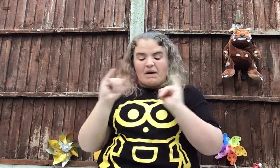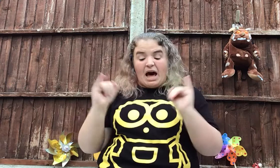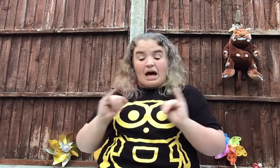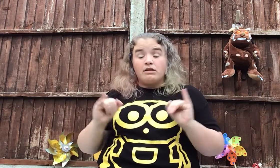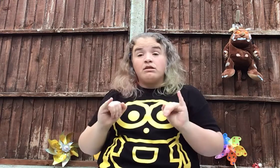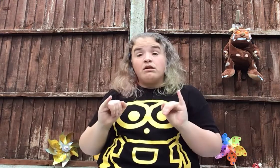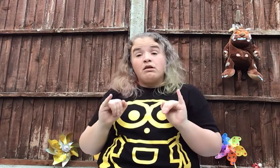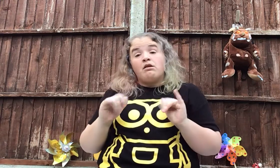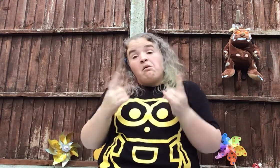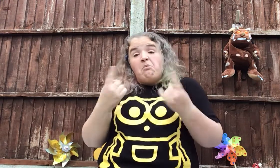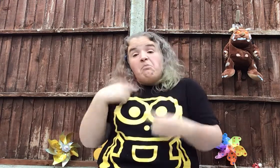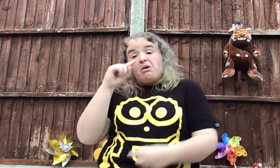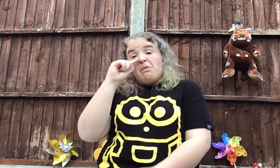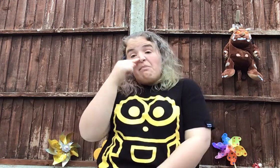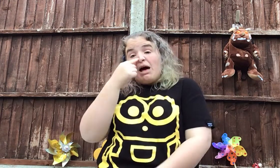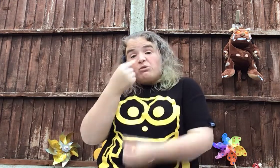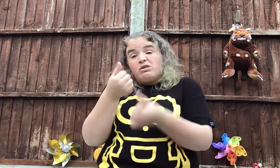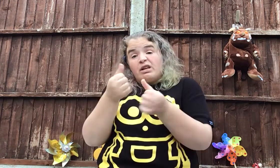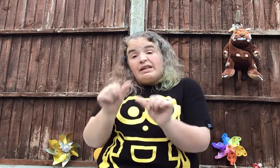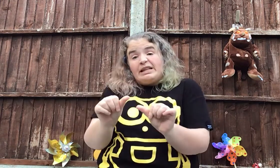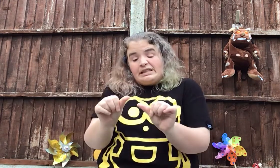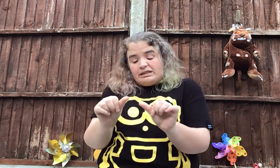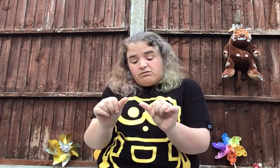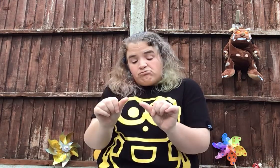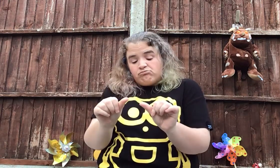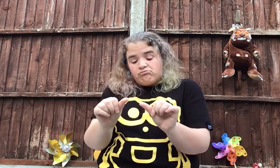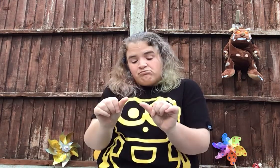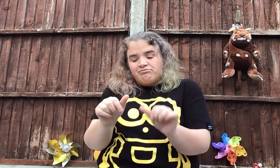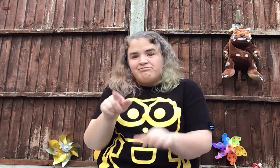bad, but a mouse at least.